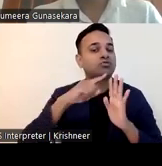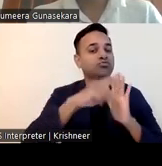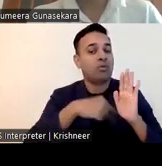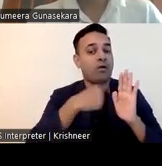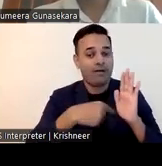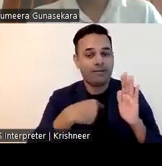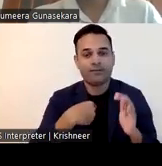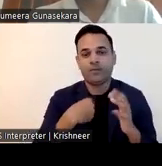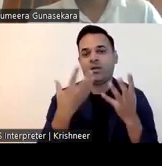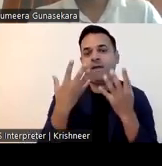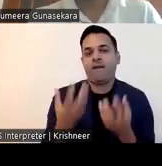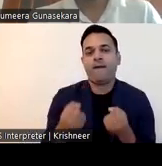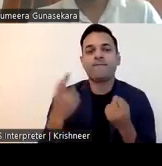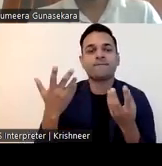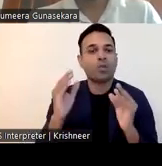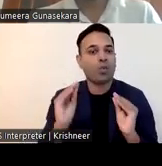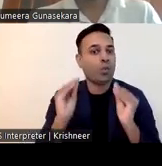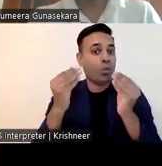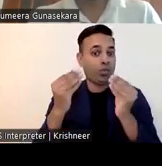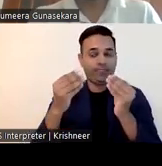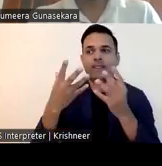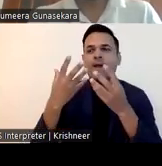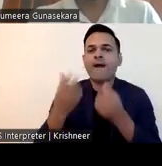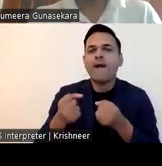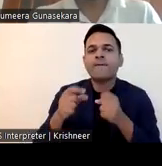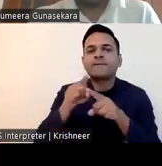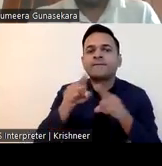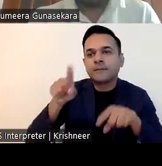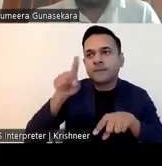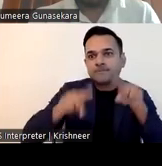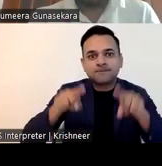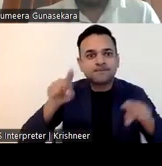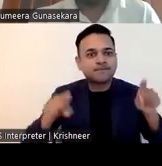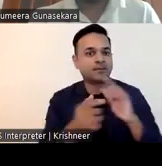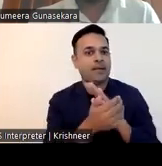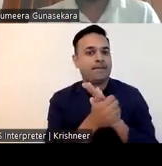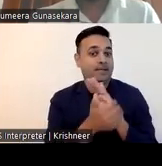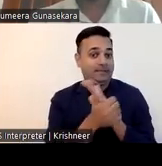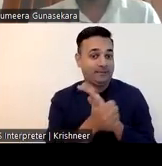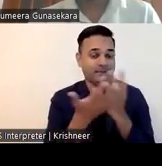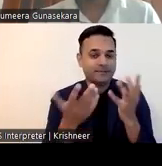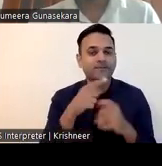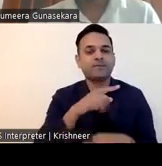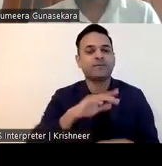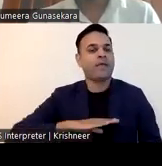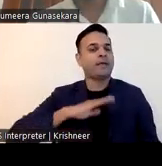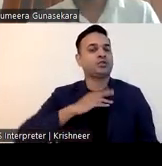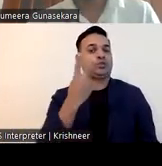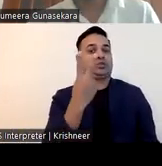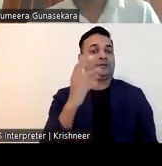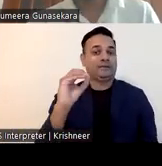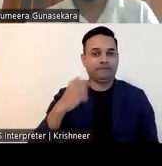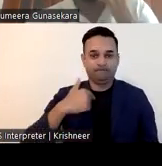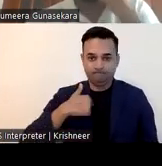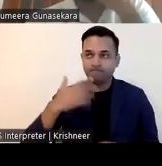from India to study journalism. Then I started my career in Sri Lankan largest NGO called Sarvodaya. So currently